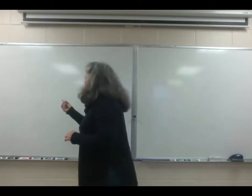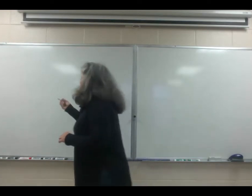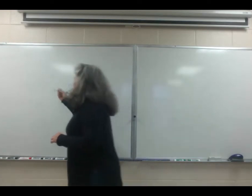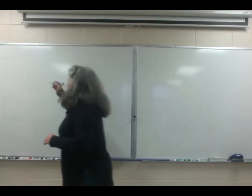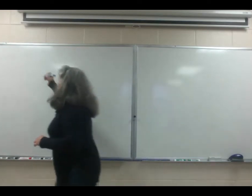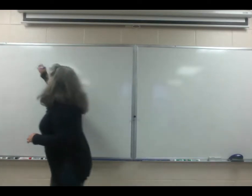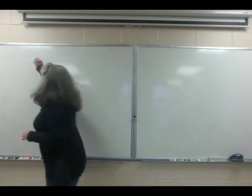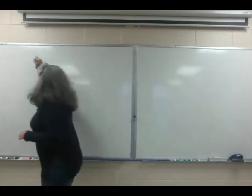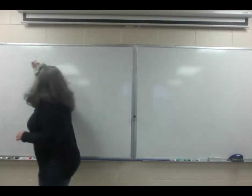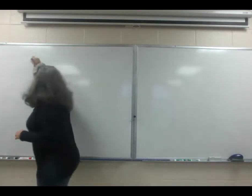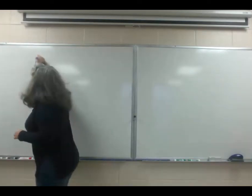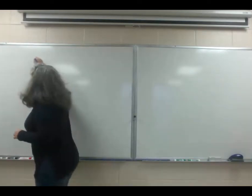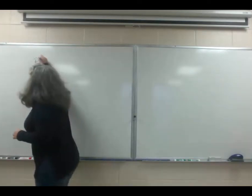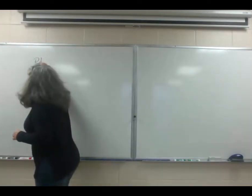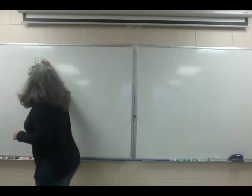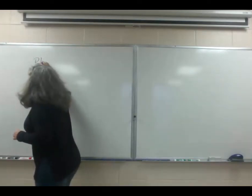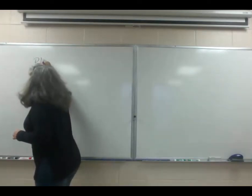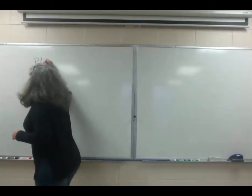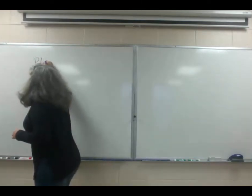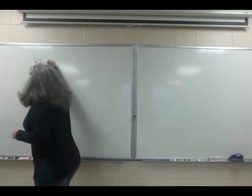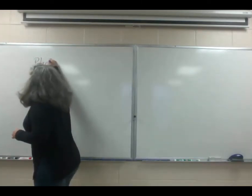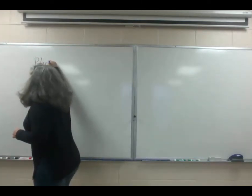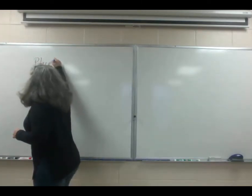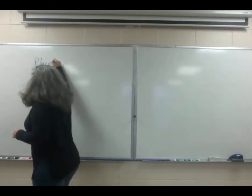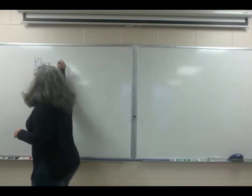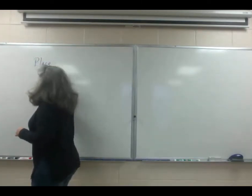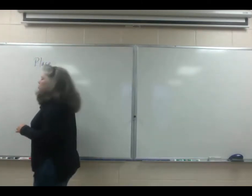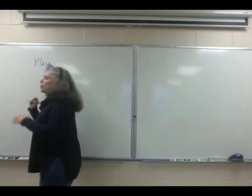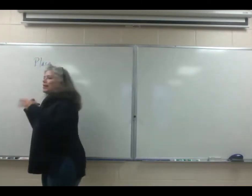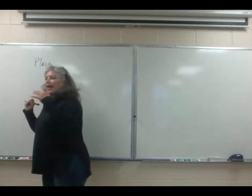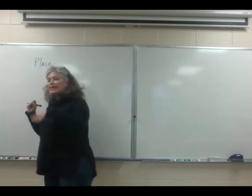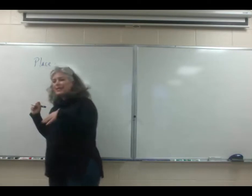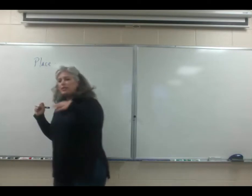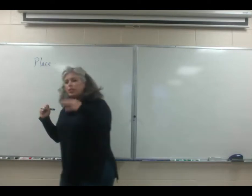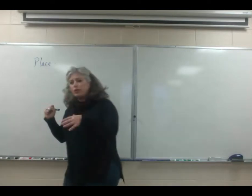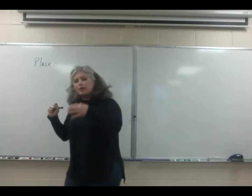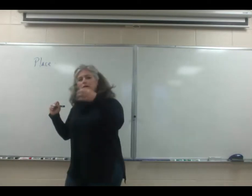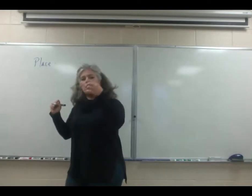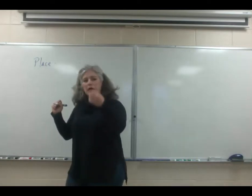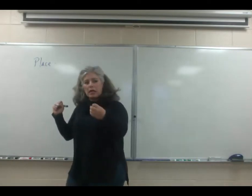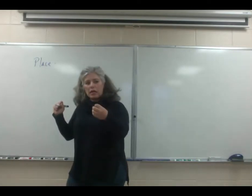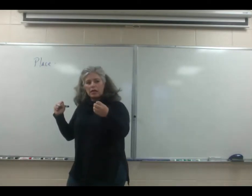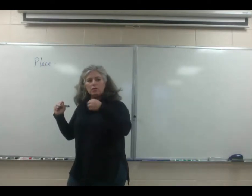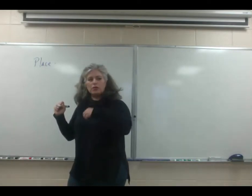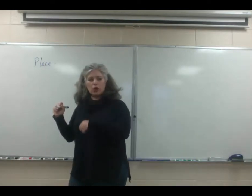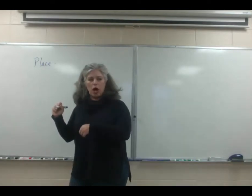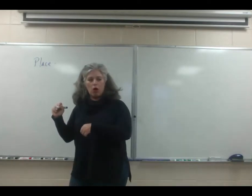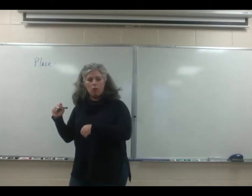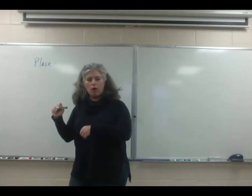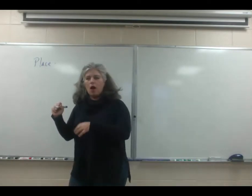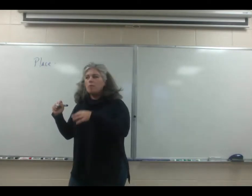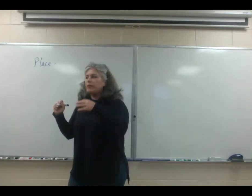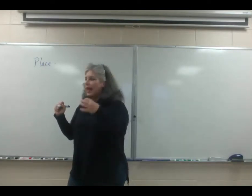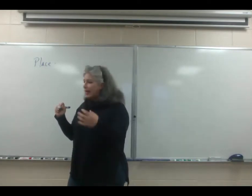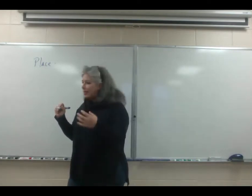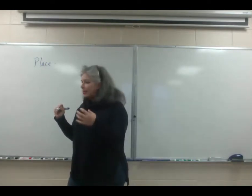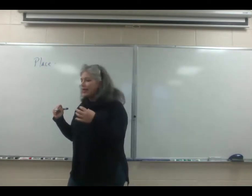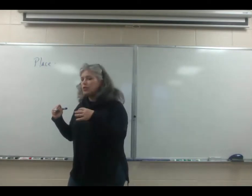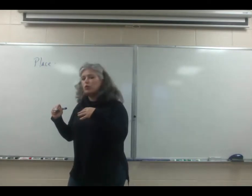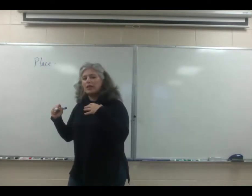about place. A place is related to, that's the P in Mr. Help. Place is